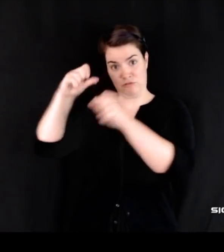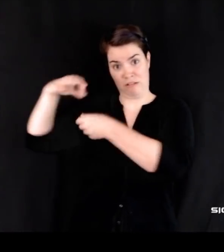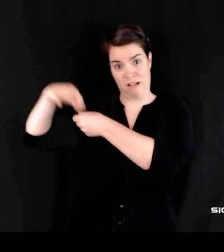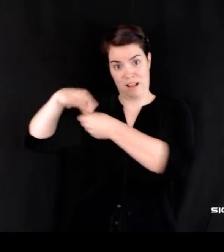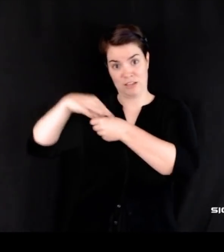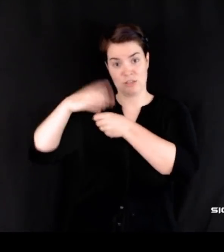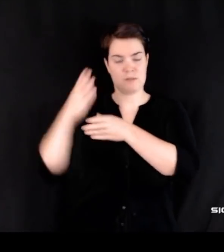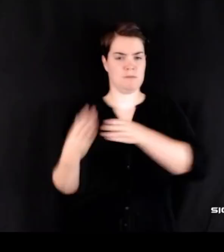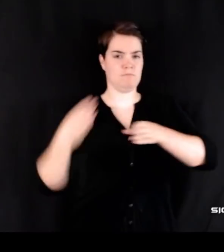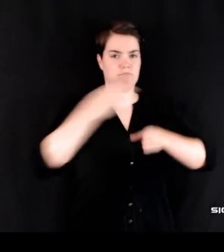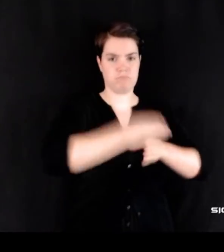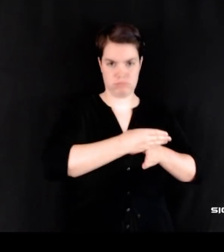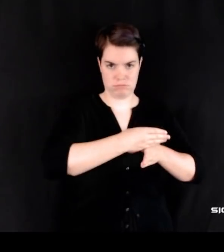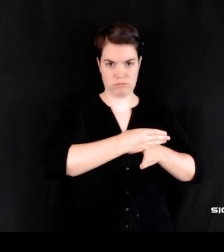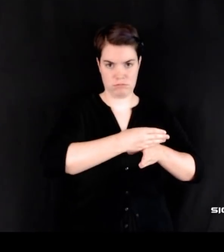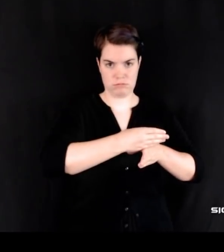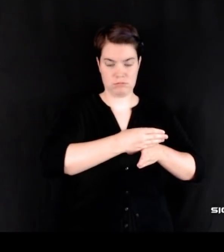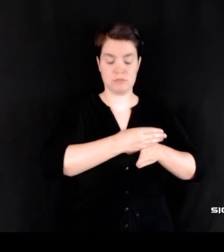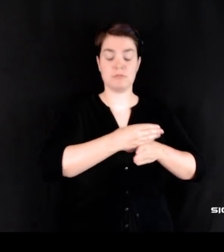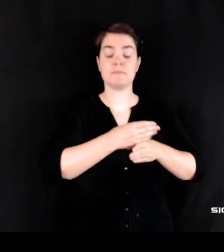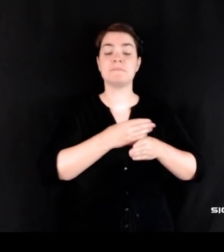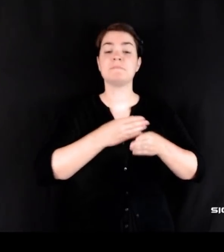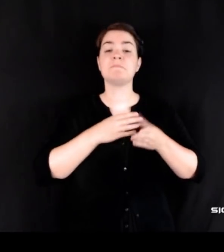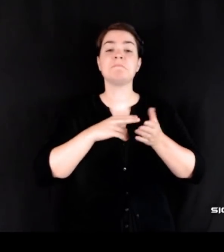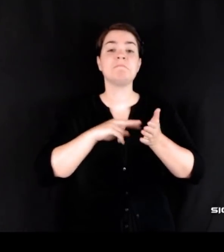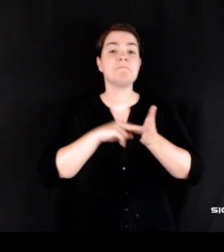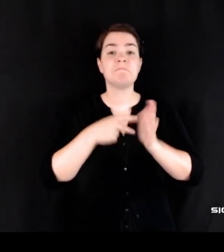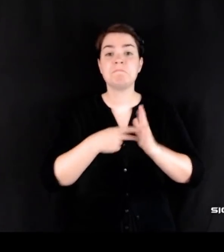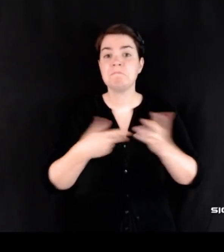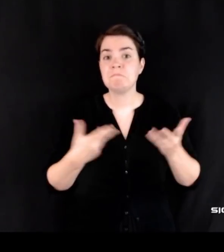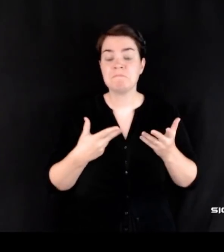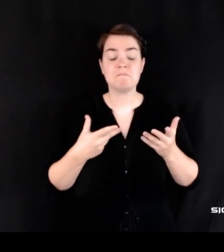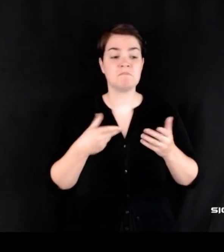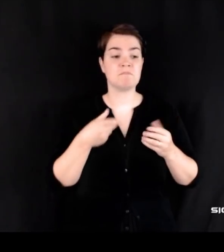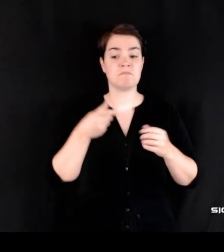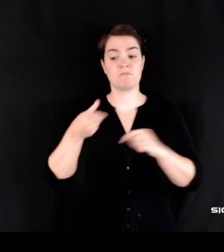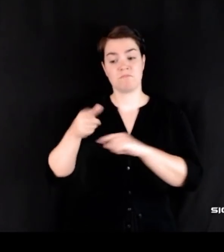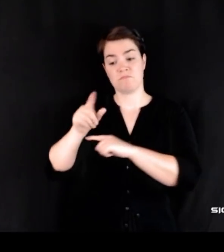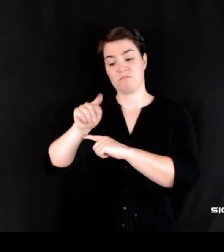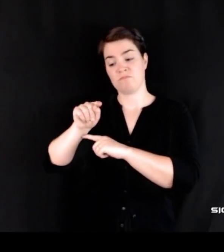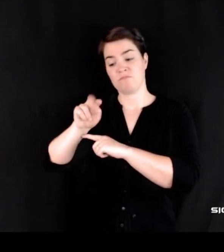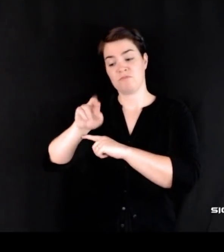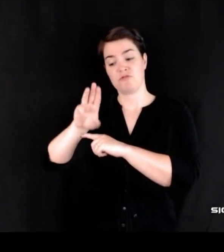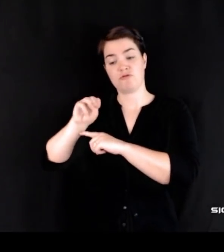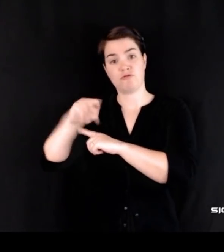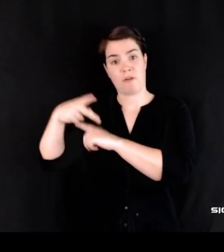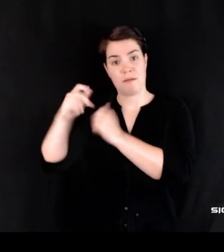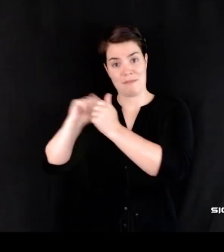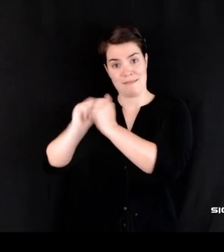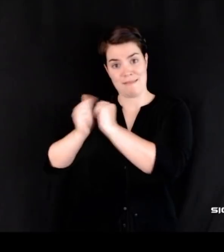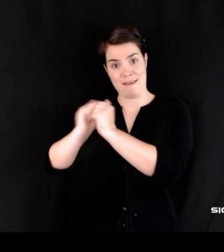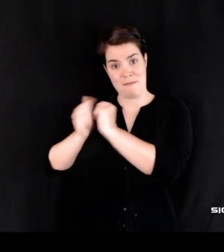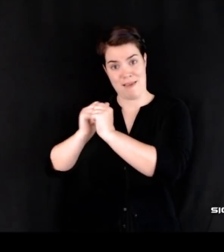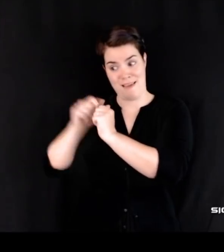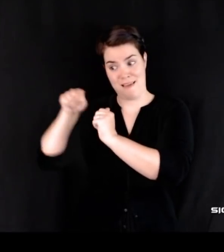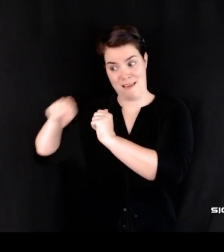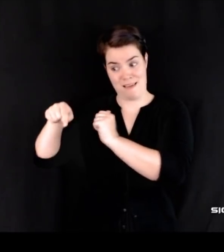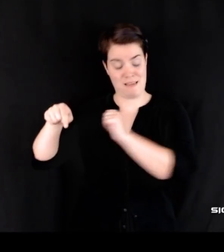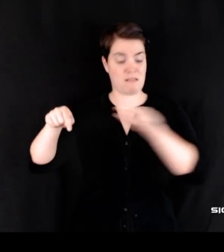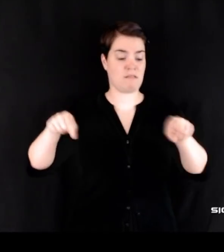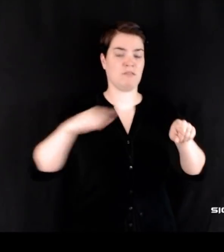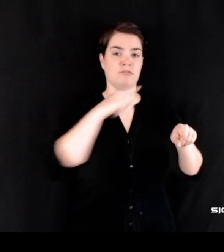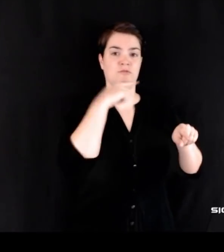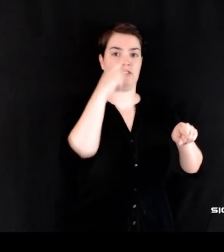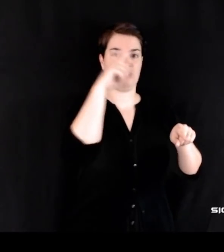election. This included investigating any links or coordination between the Russian government and